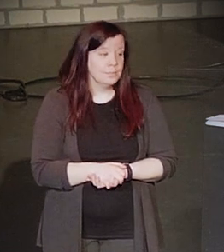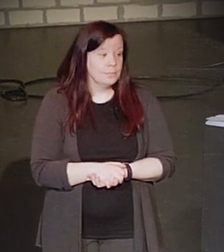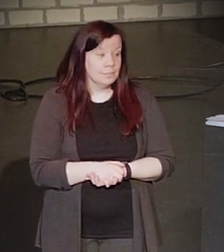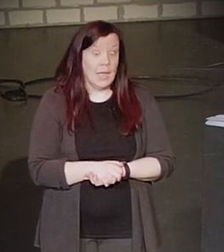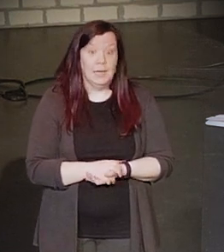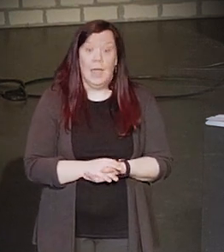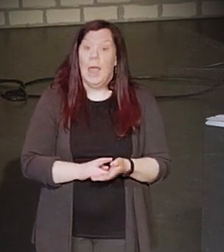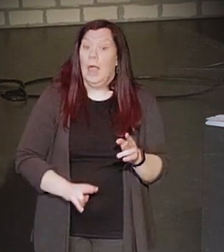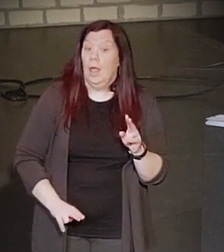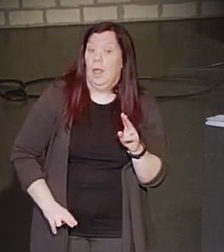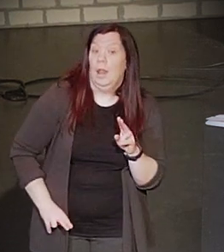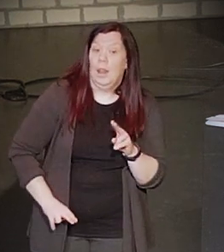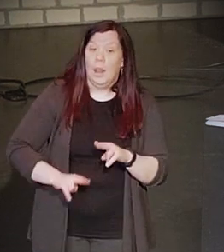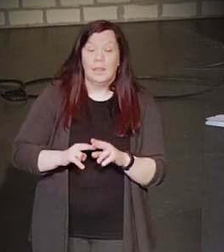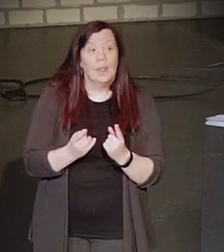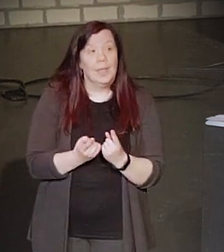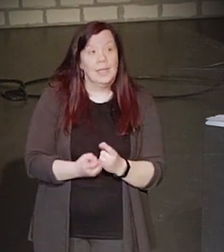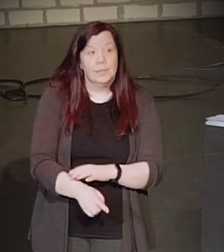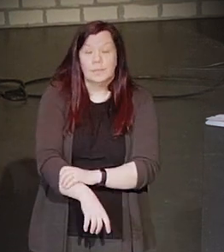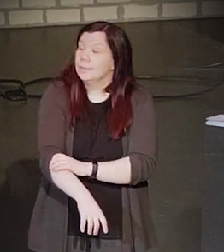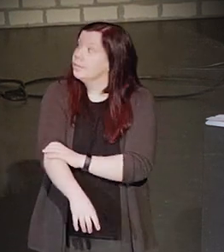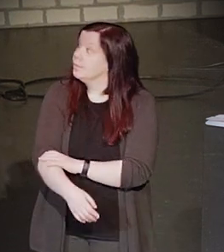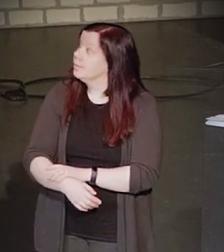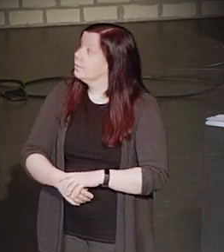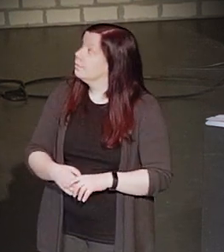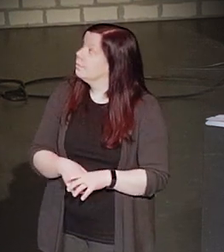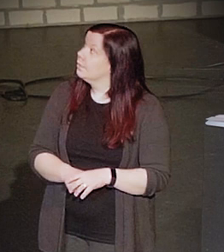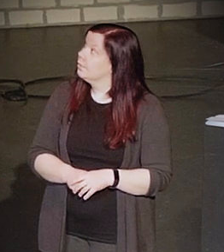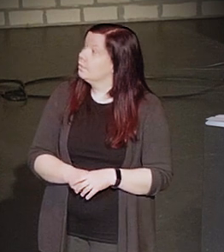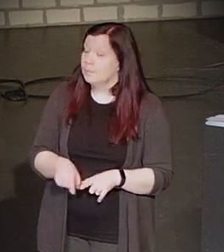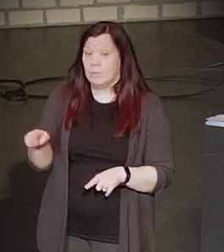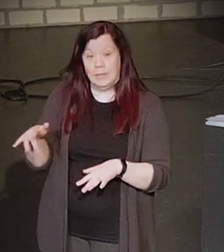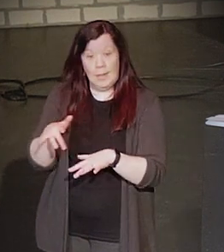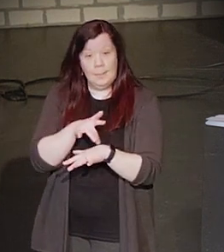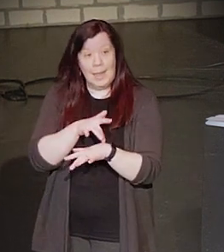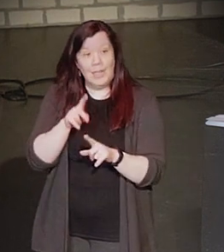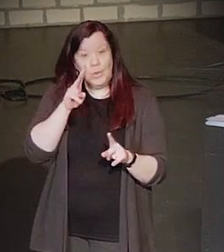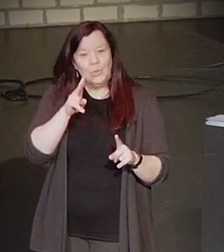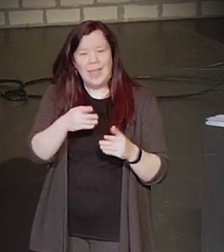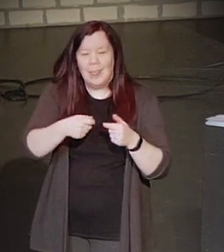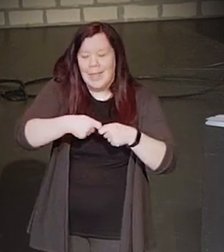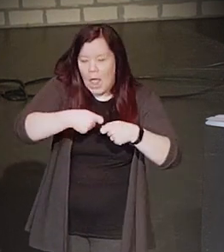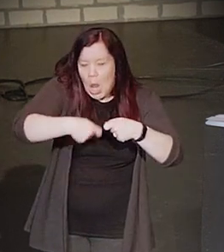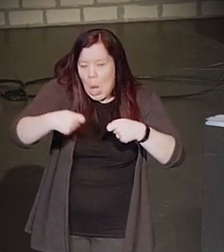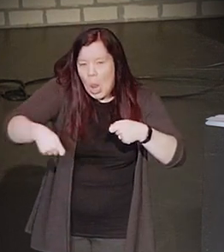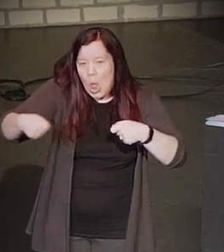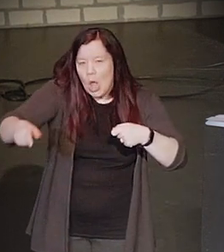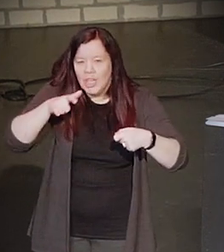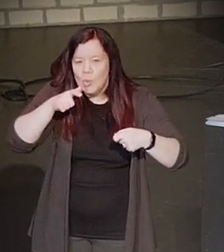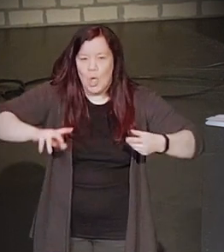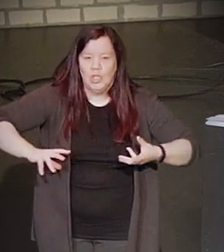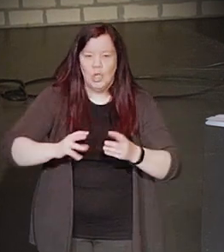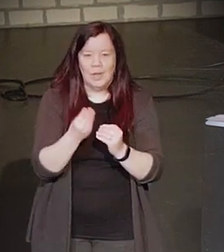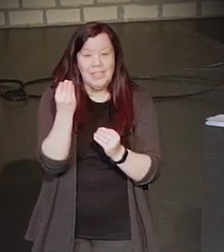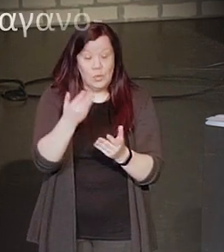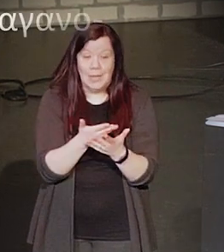And the last point I want to make is that in this play, you also get to see the longest word ever created in the